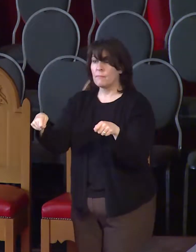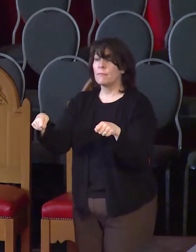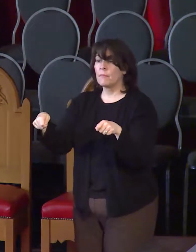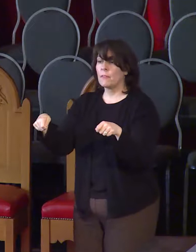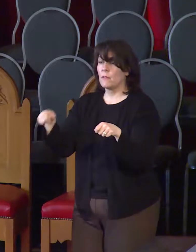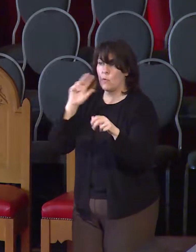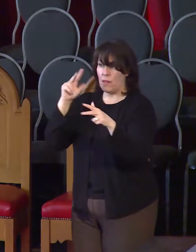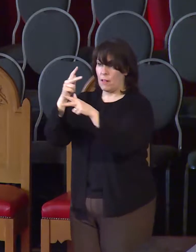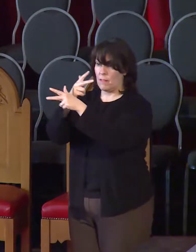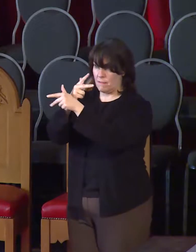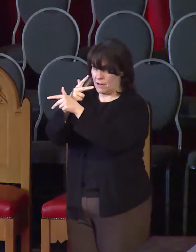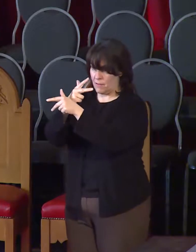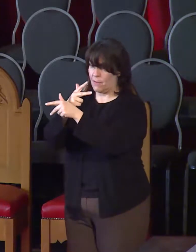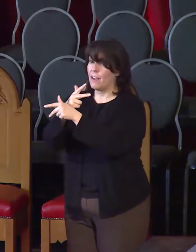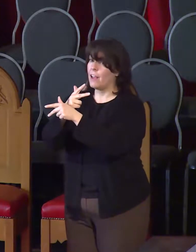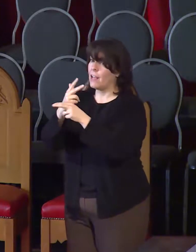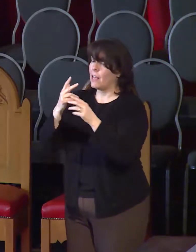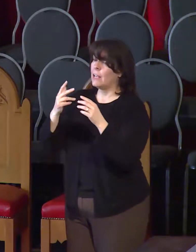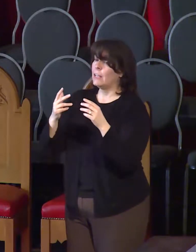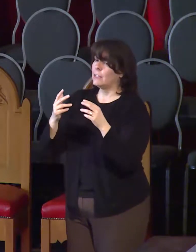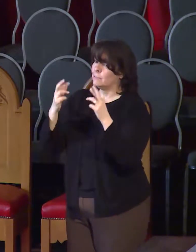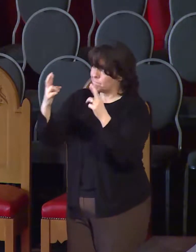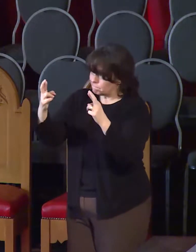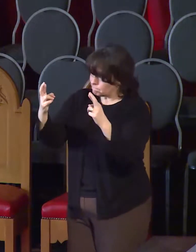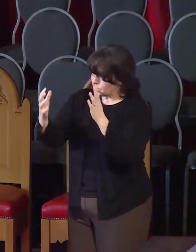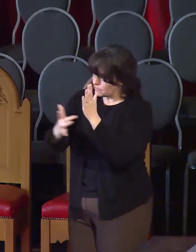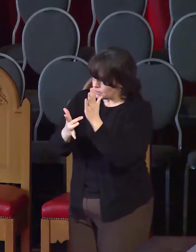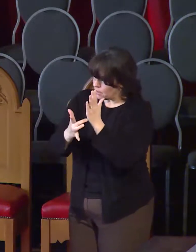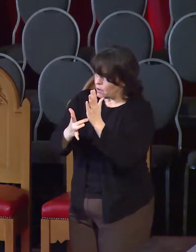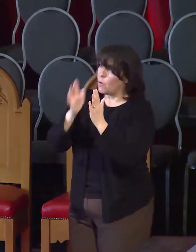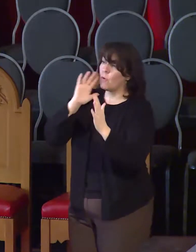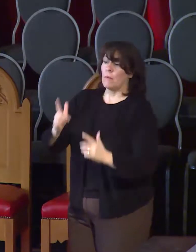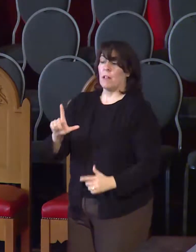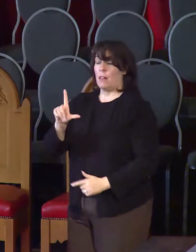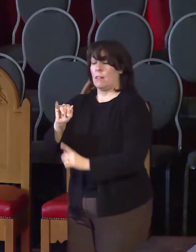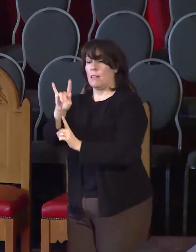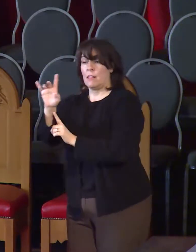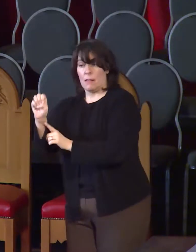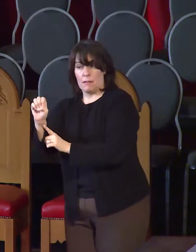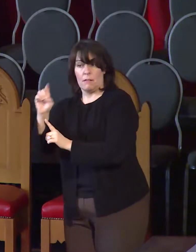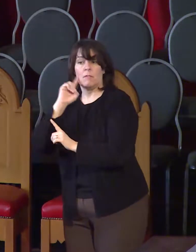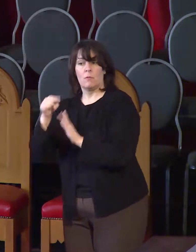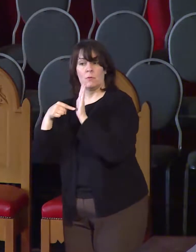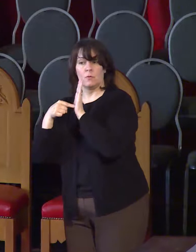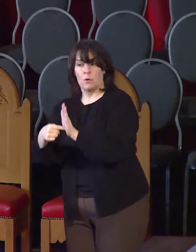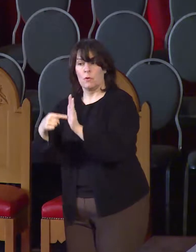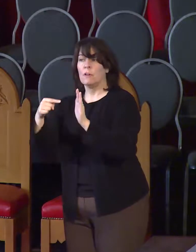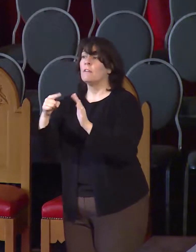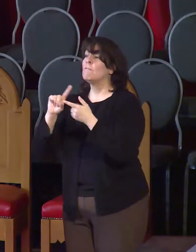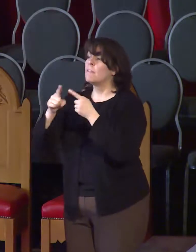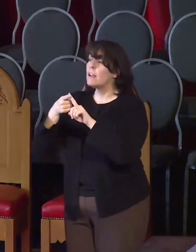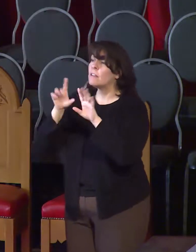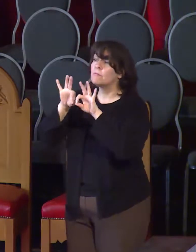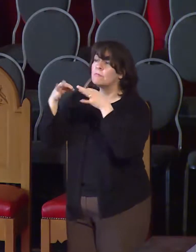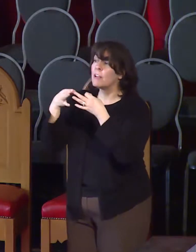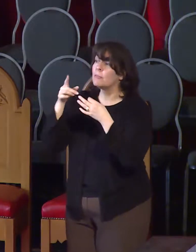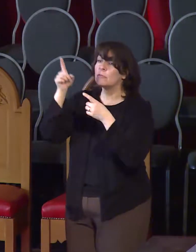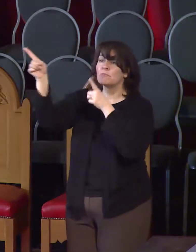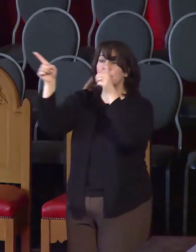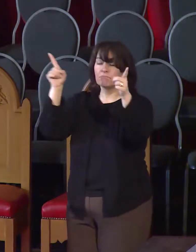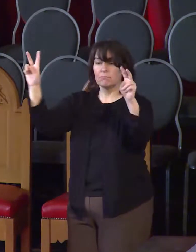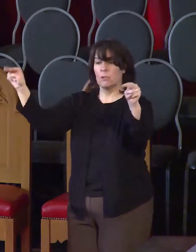will be videoed and, technology willing, there will be a simultaneous live cast of the event to allow family members and friends to watch from a